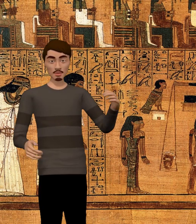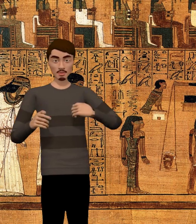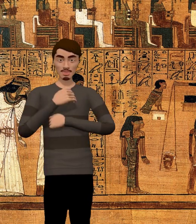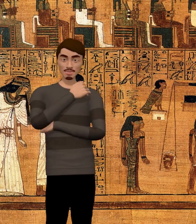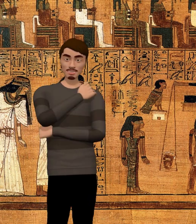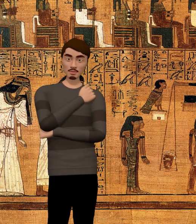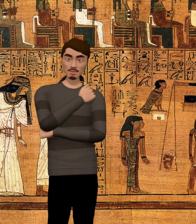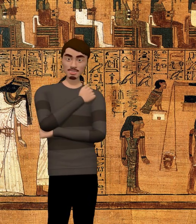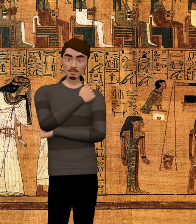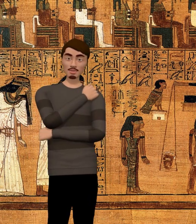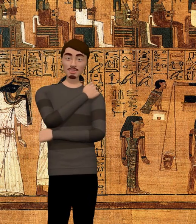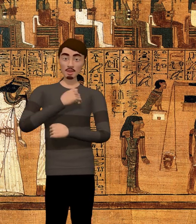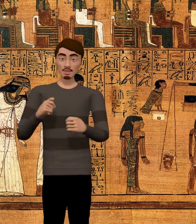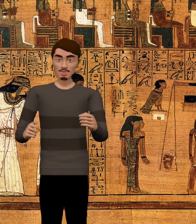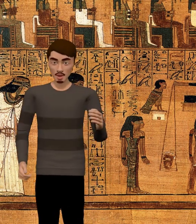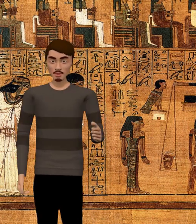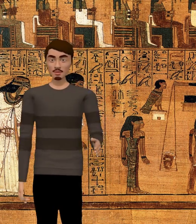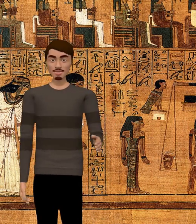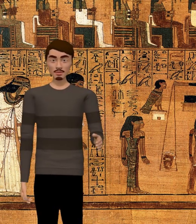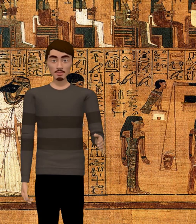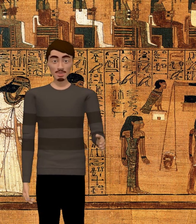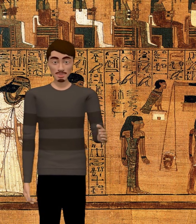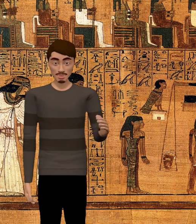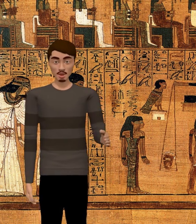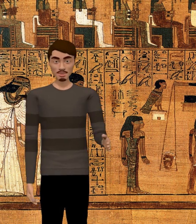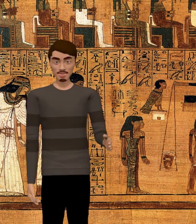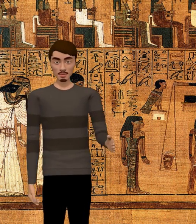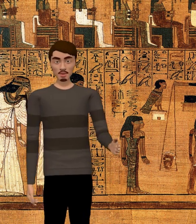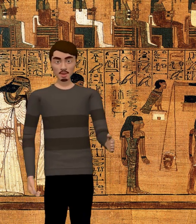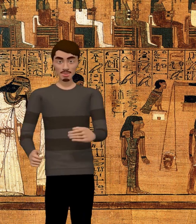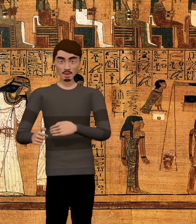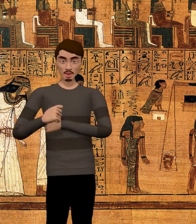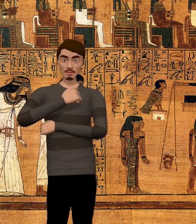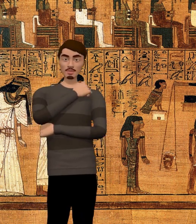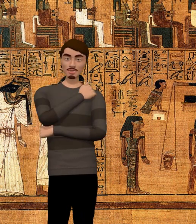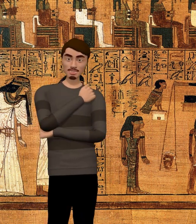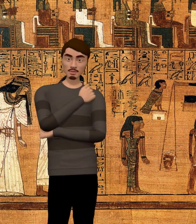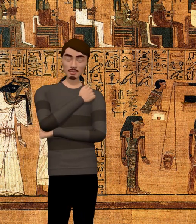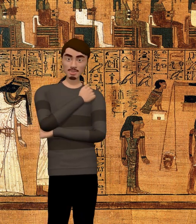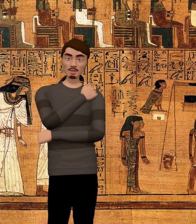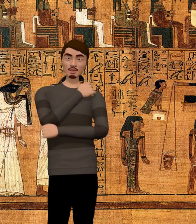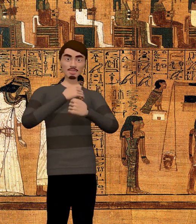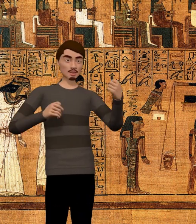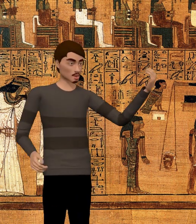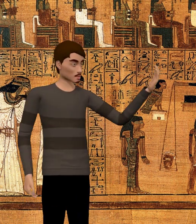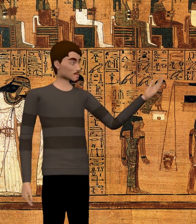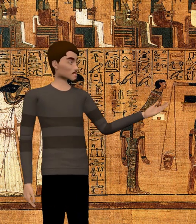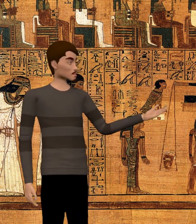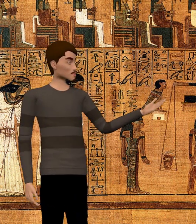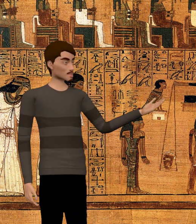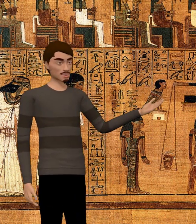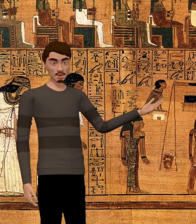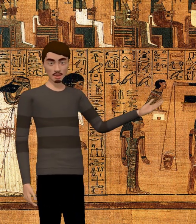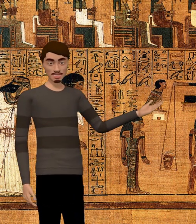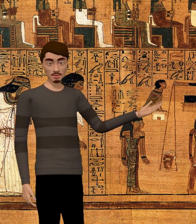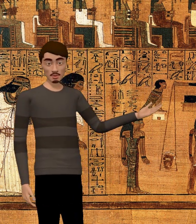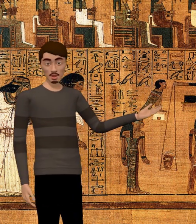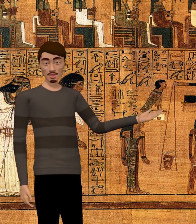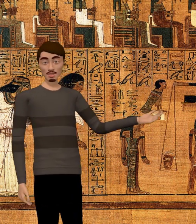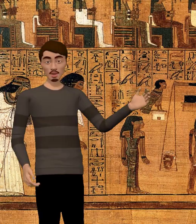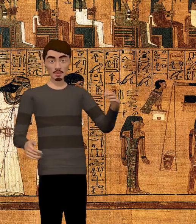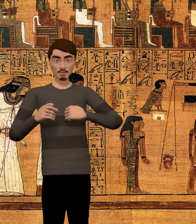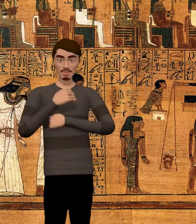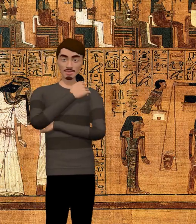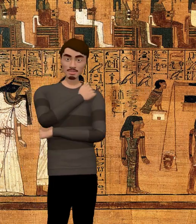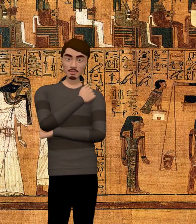his court. The deceased was led by the god Anubis or the god Horus, depending on the tradition, inside